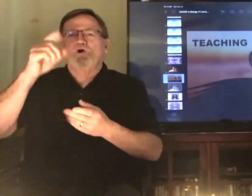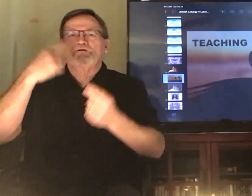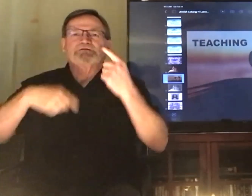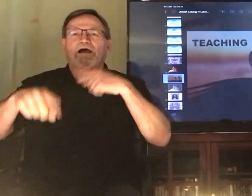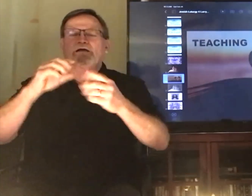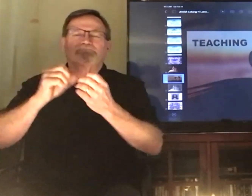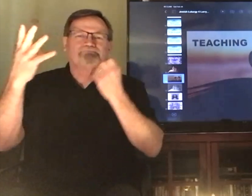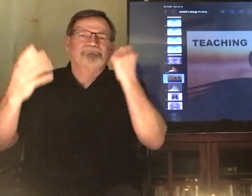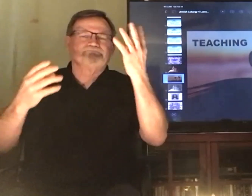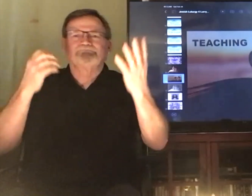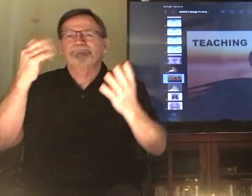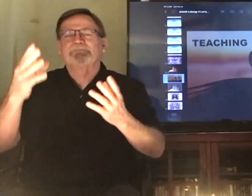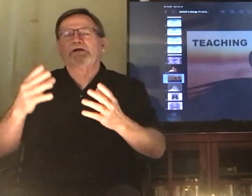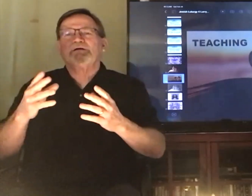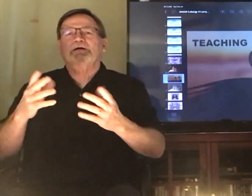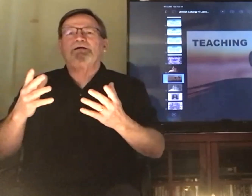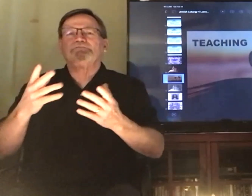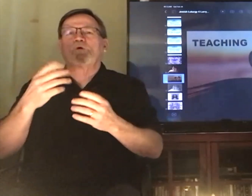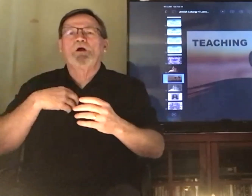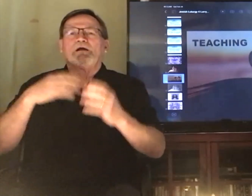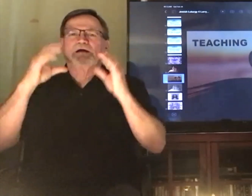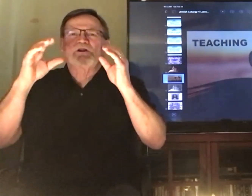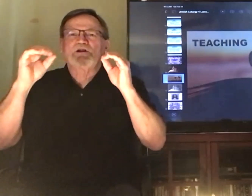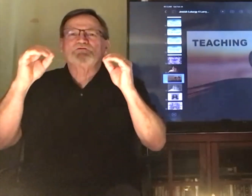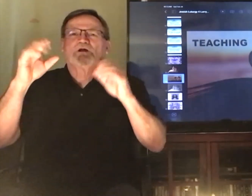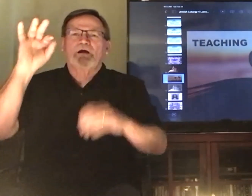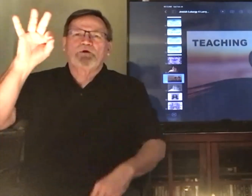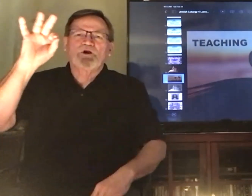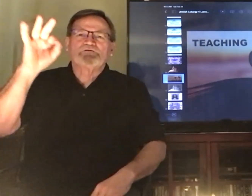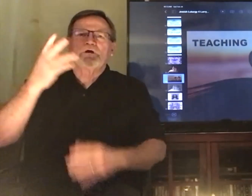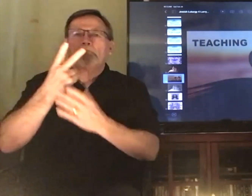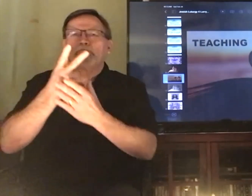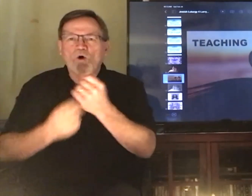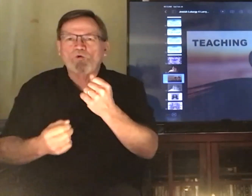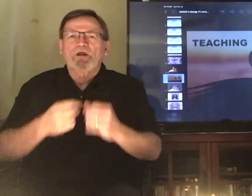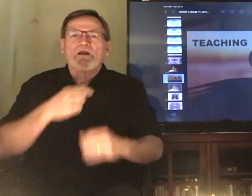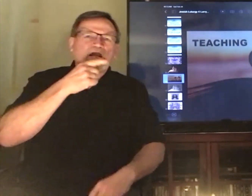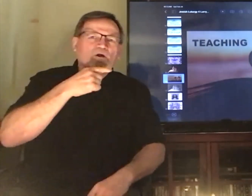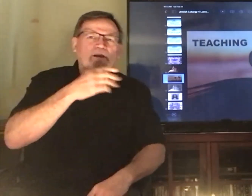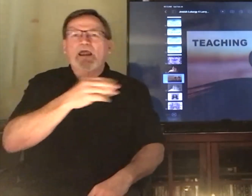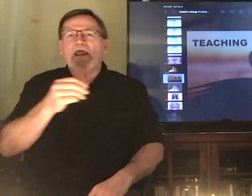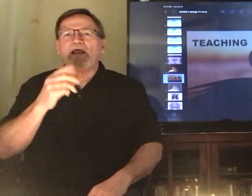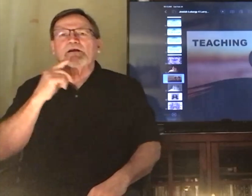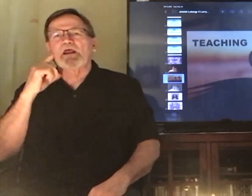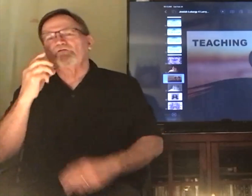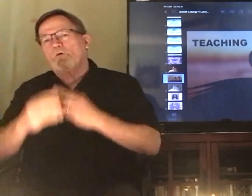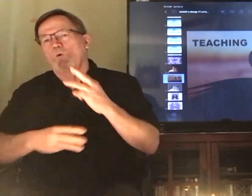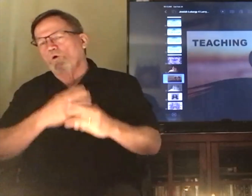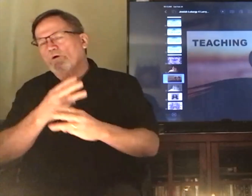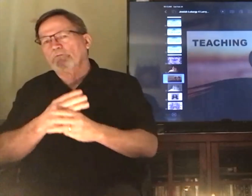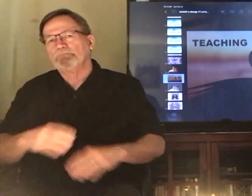learned sign. And so I teach and preach both hearing and deaf word. So